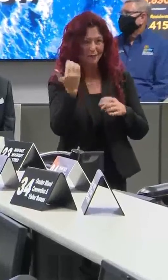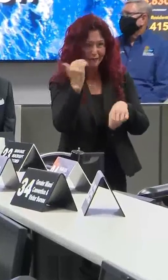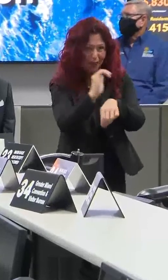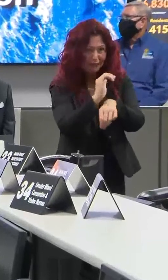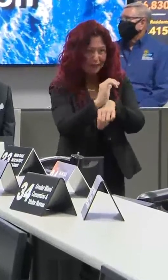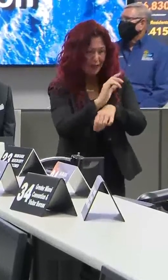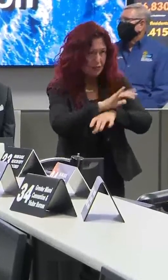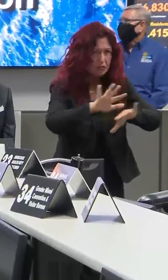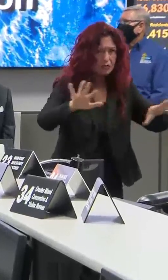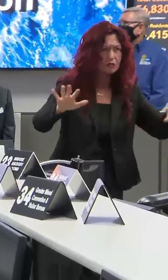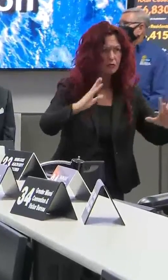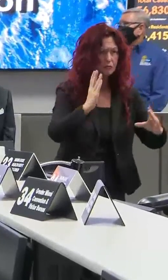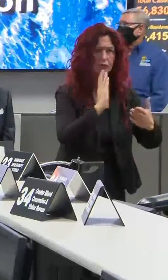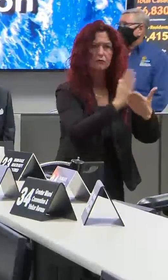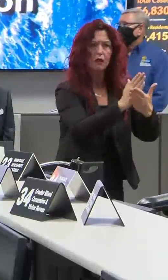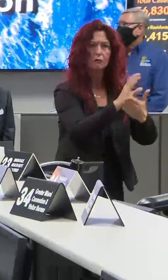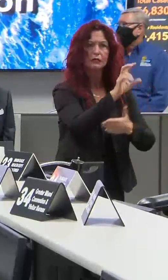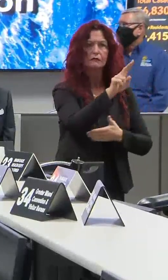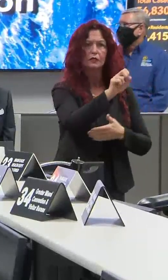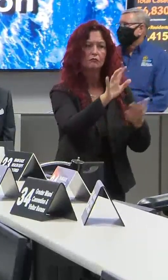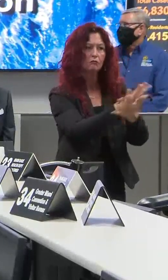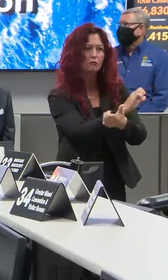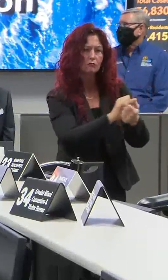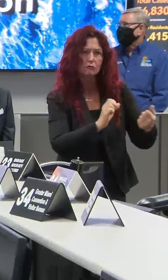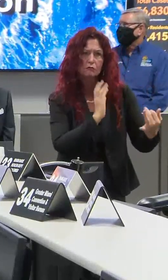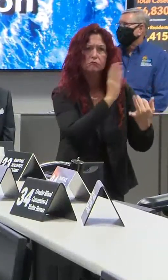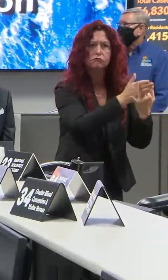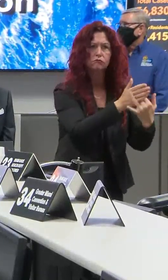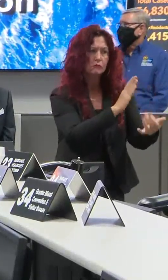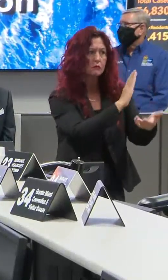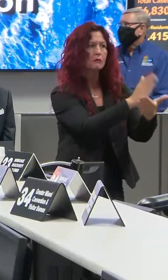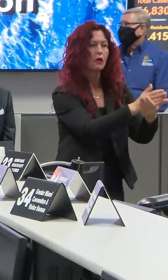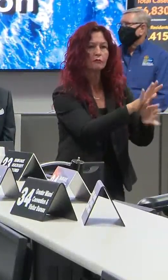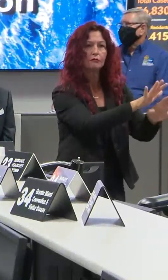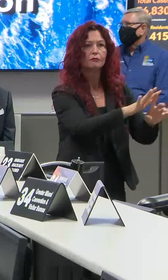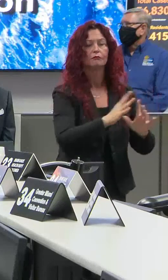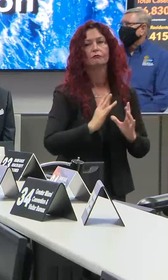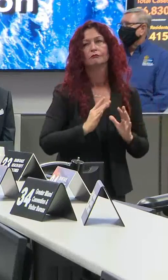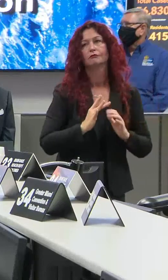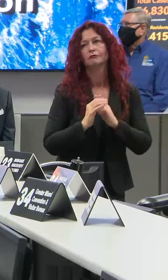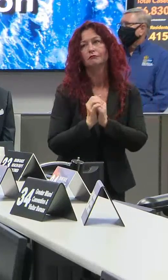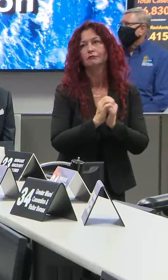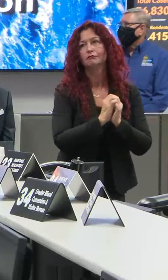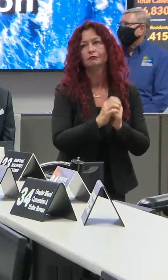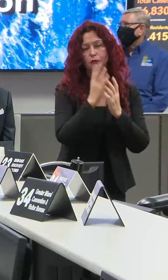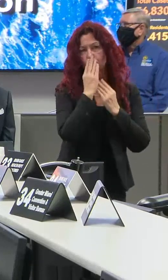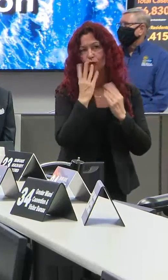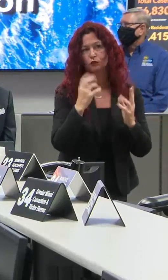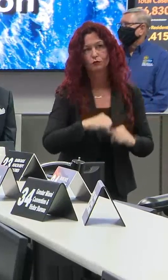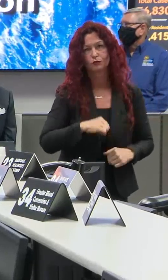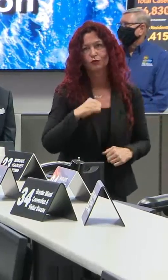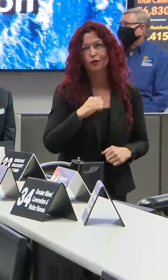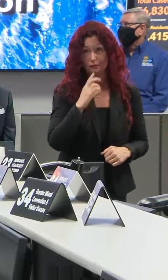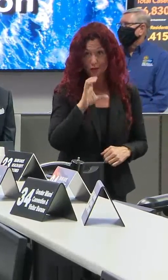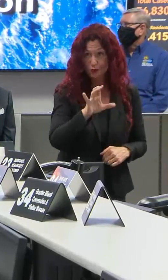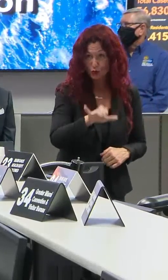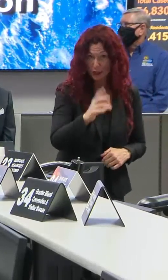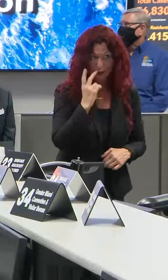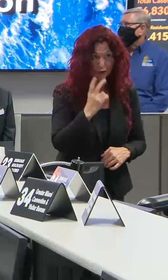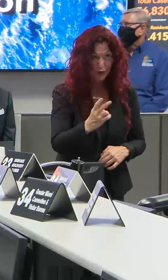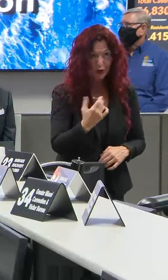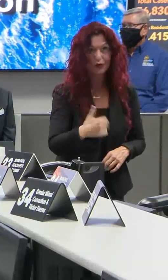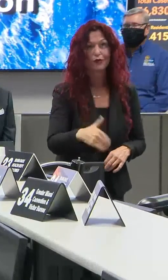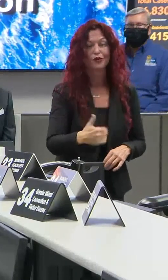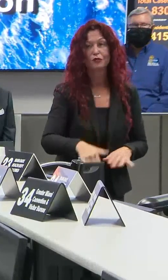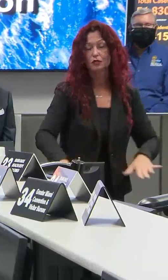TV, and I think they were excellent in that. They actually put up a human line to prevent that from happening. So